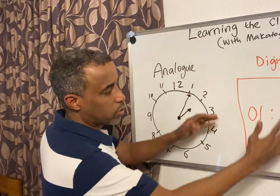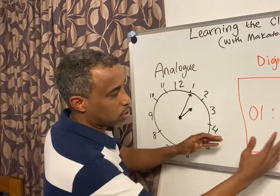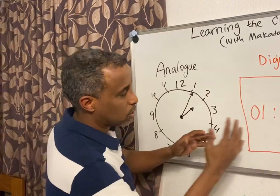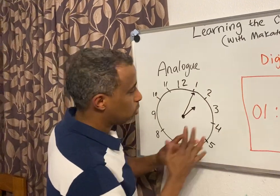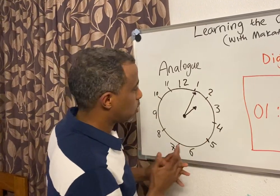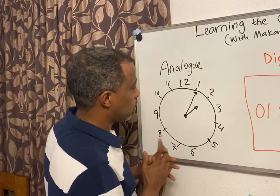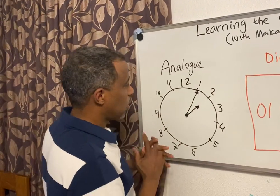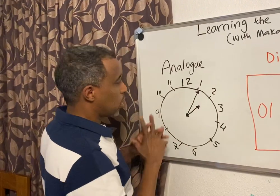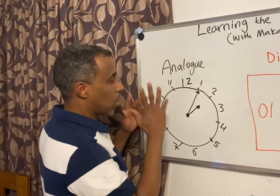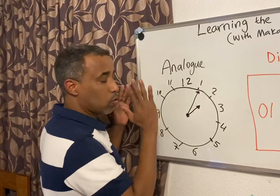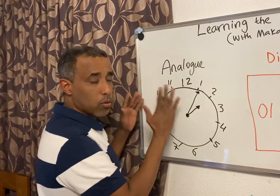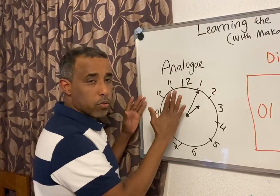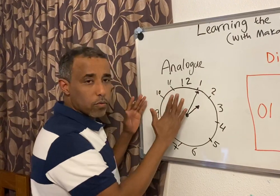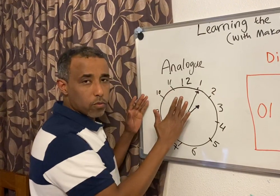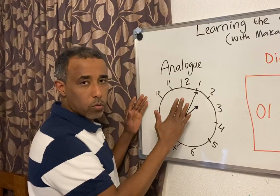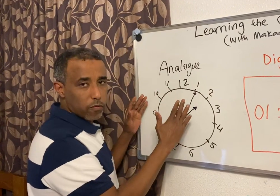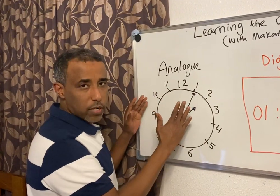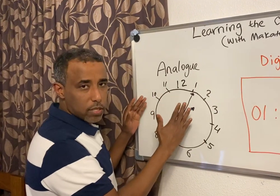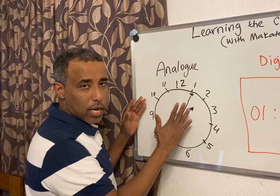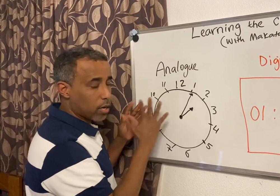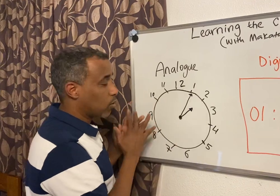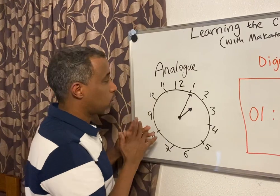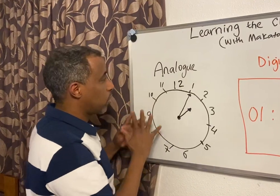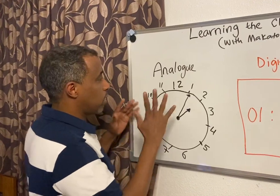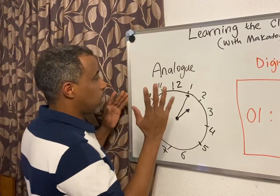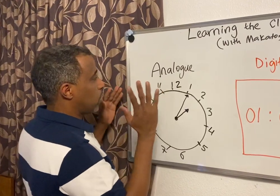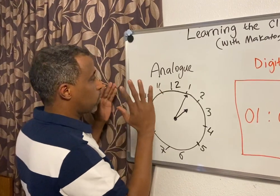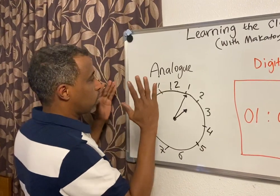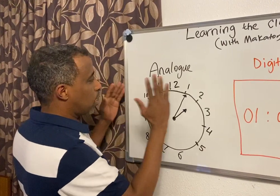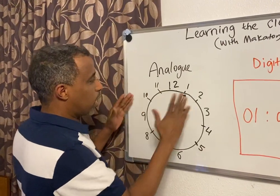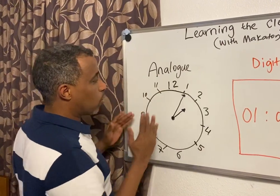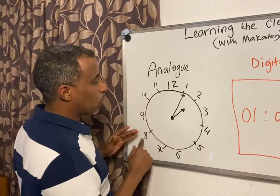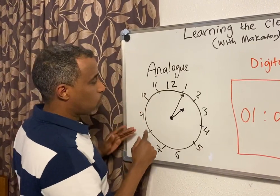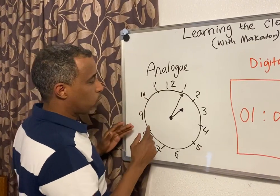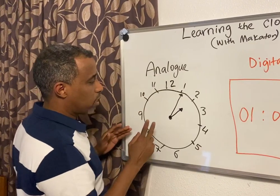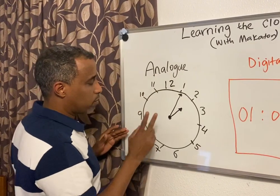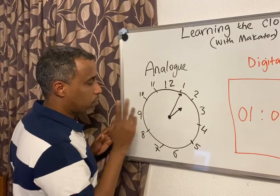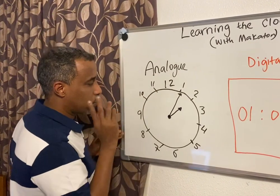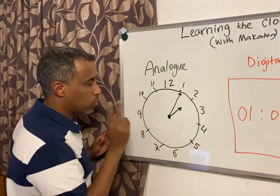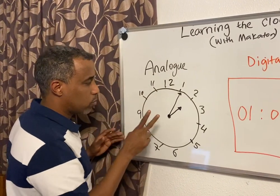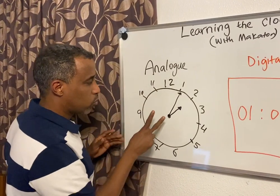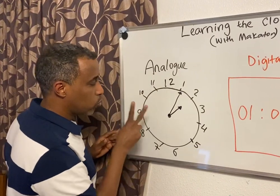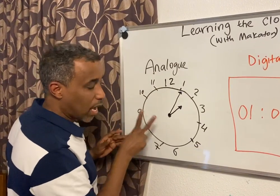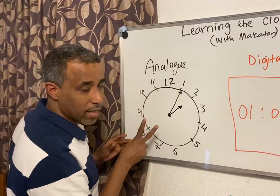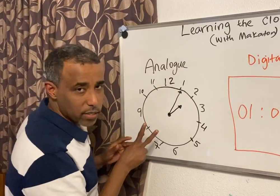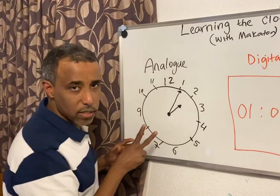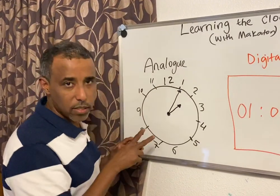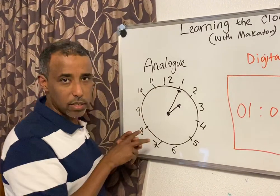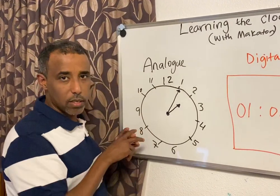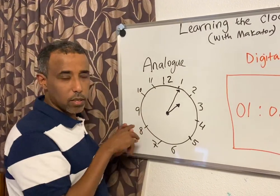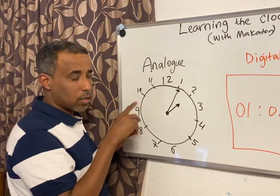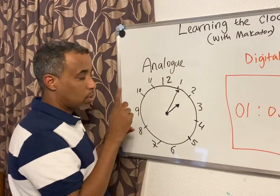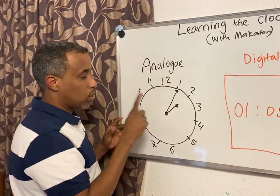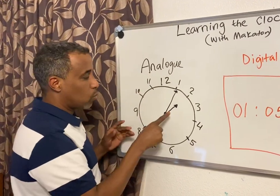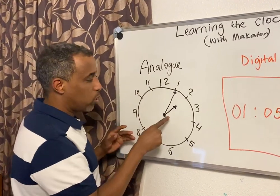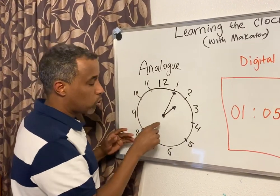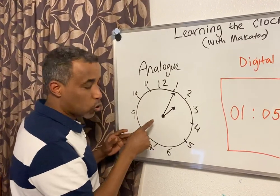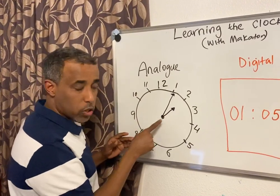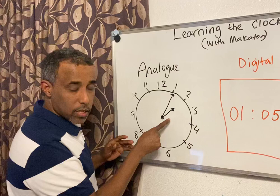digital. Okay, I'll go through first analog. Okay, analog we have two hands. One is short